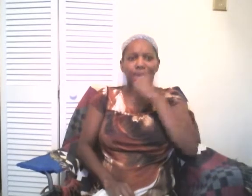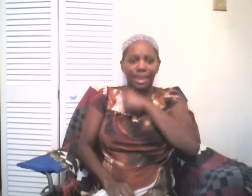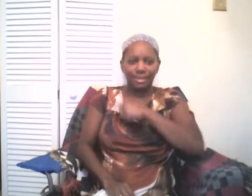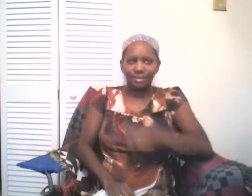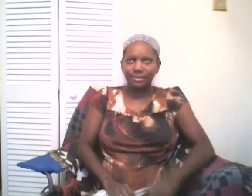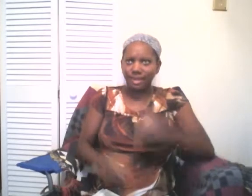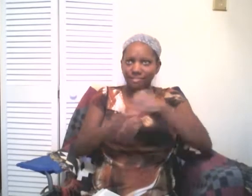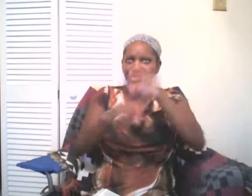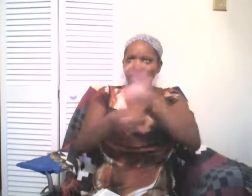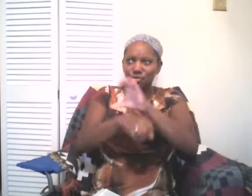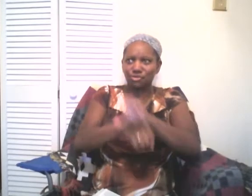fake in the church.